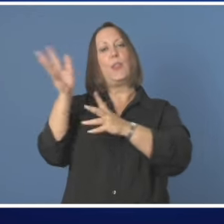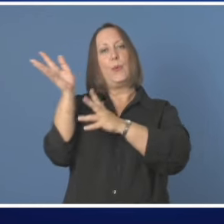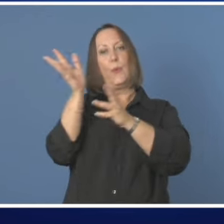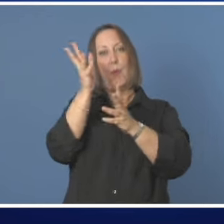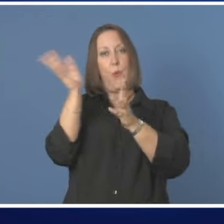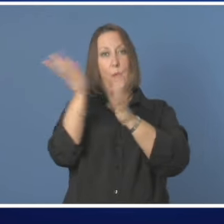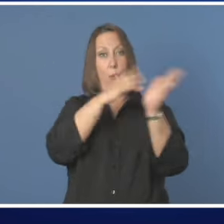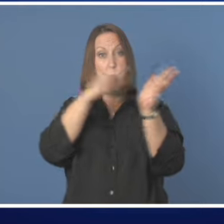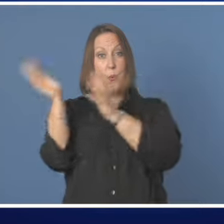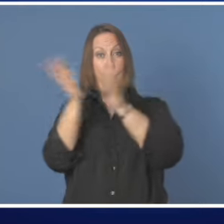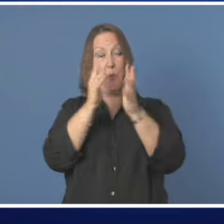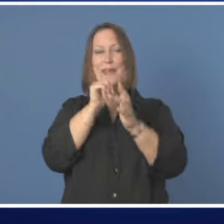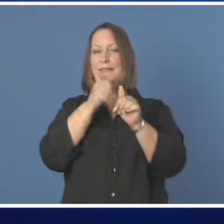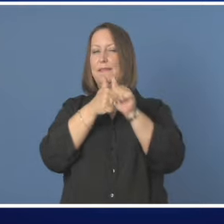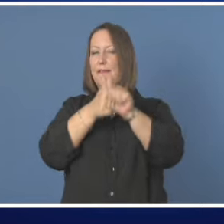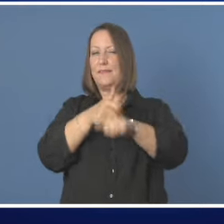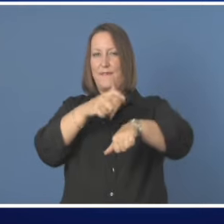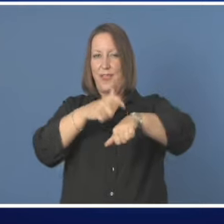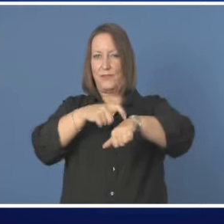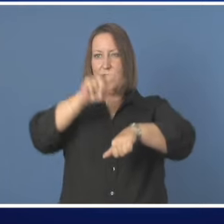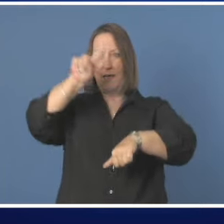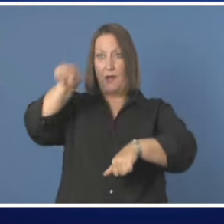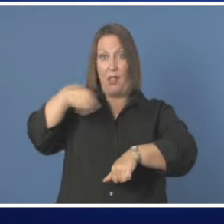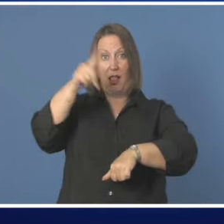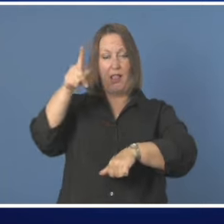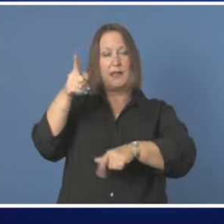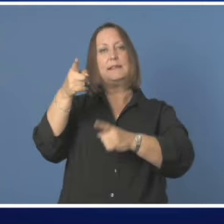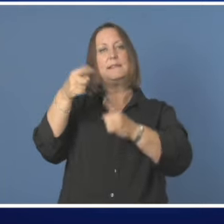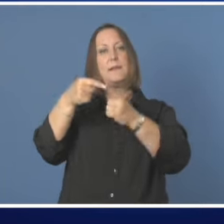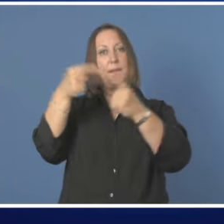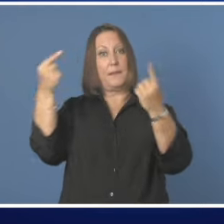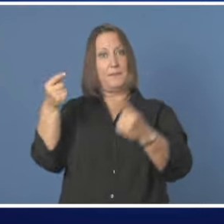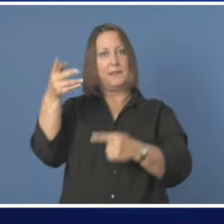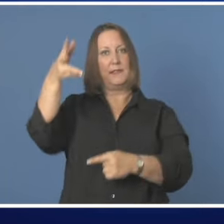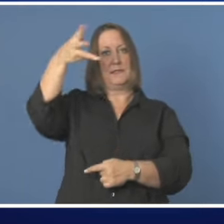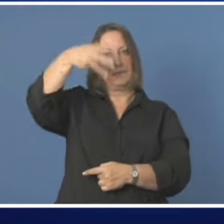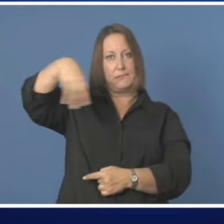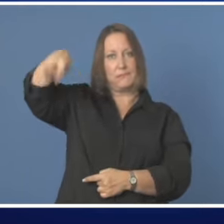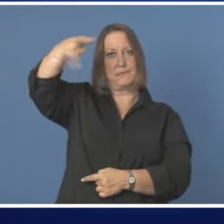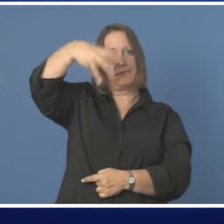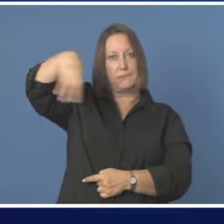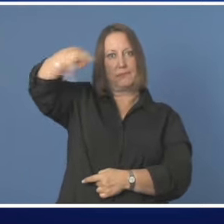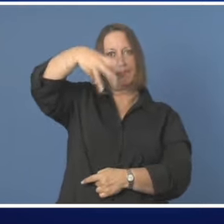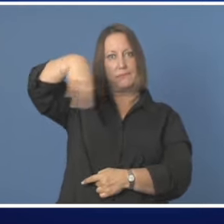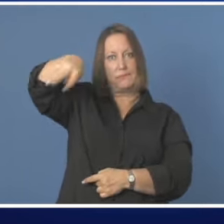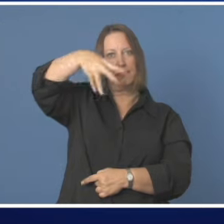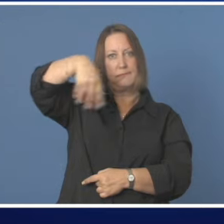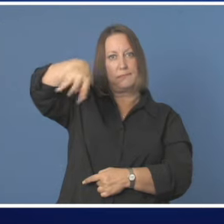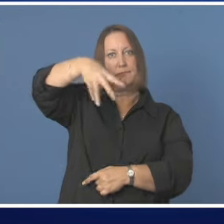a counterclockwise circulation of winds near the Earth's surface.